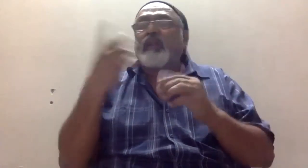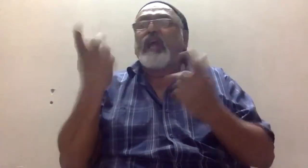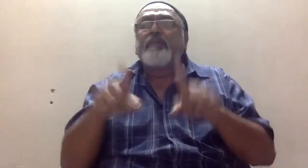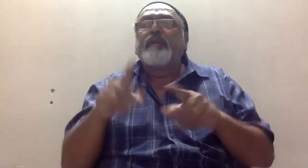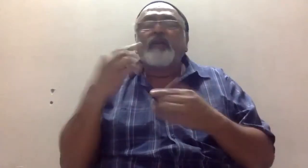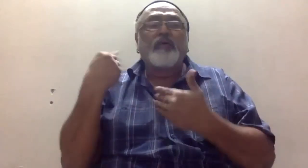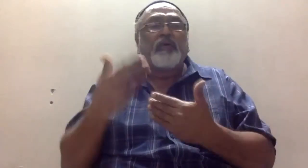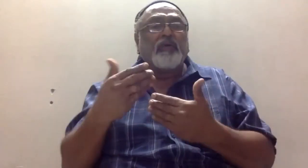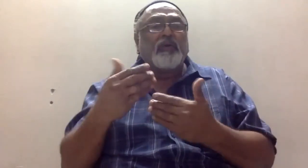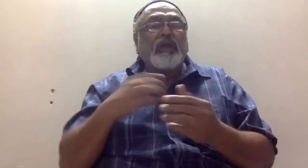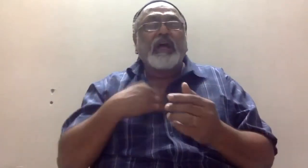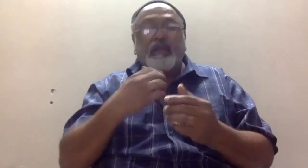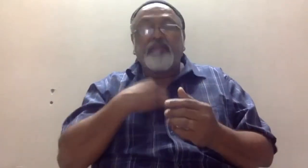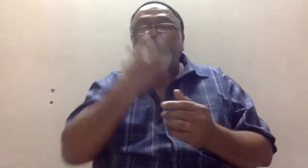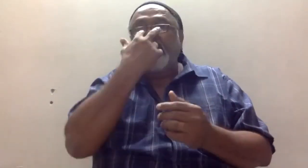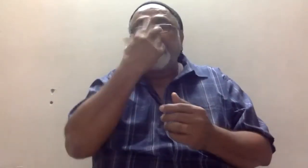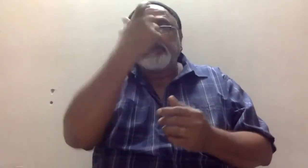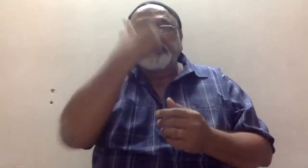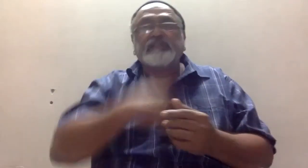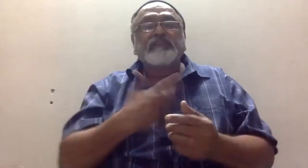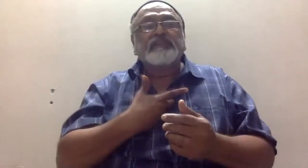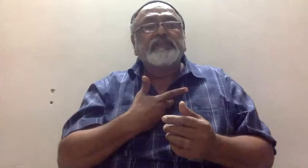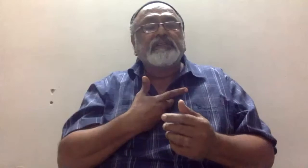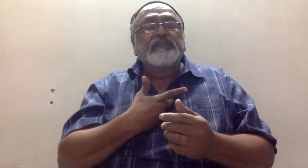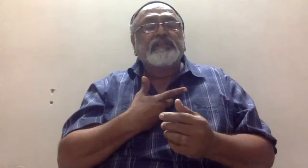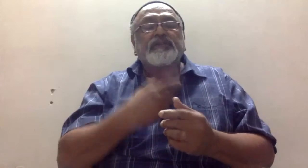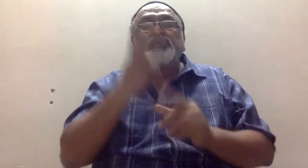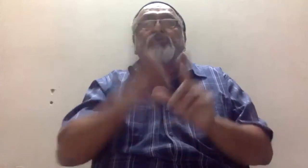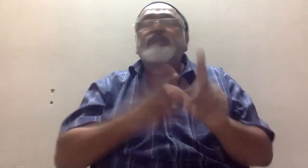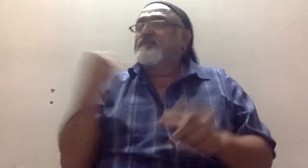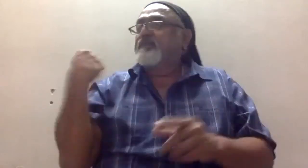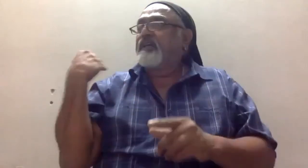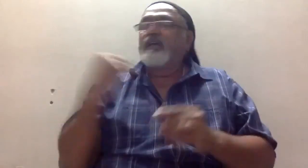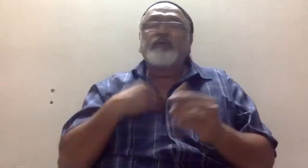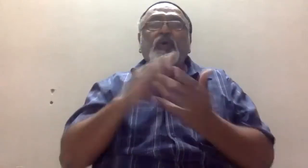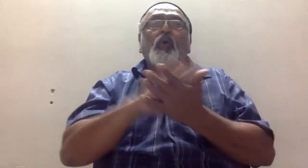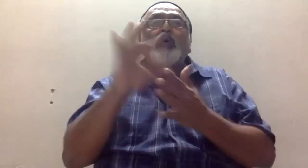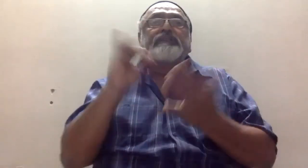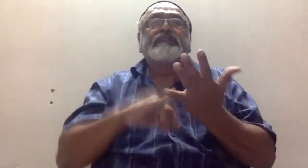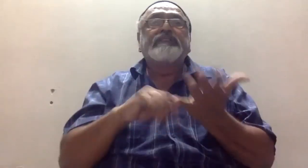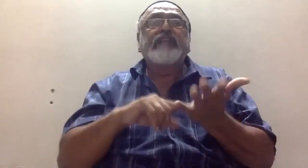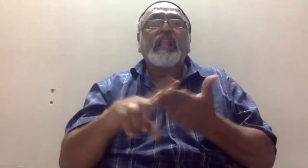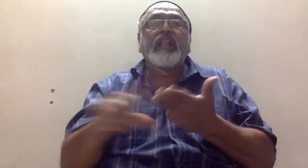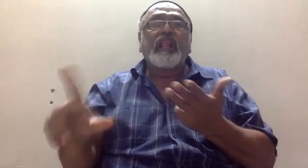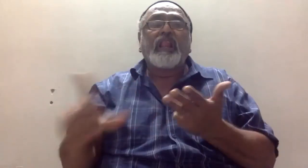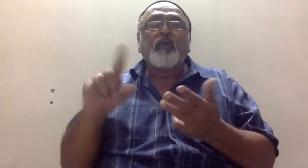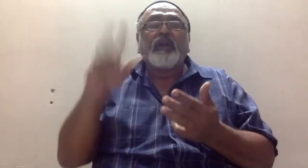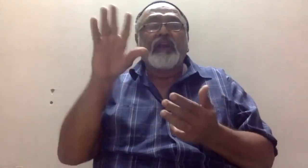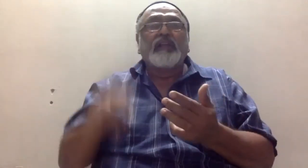a visually impaired student. So 2 years ago, I was in a hostel, and one night I was coming